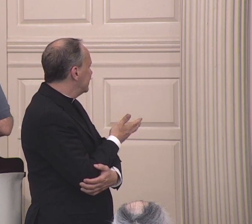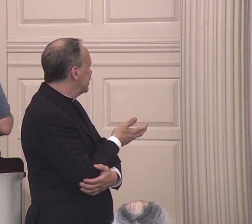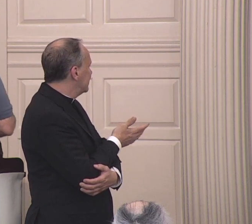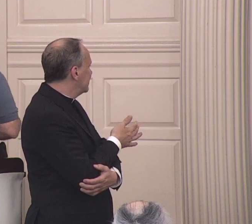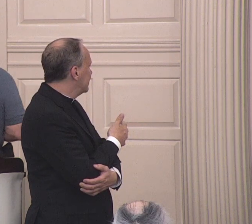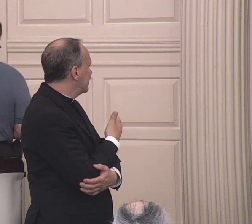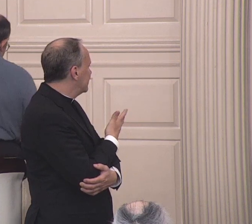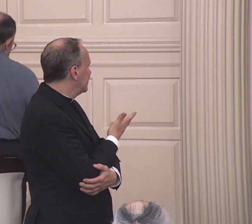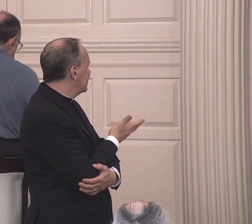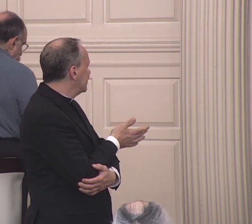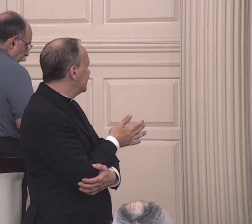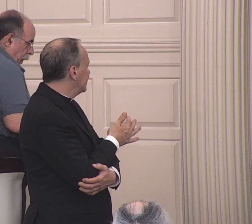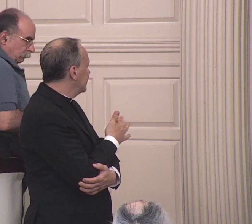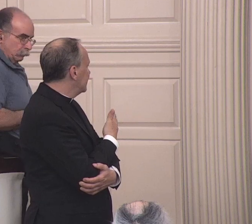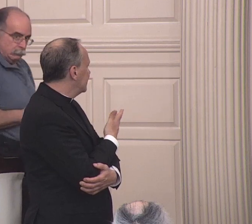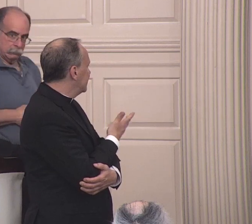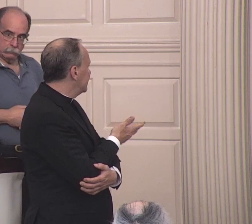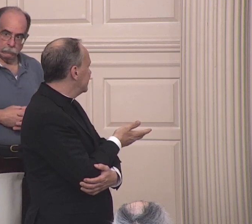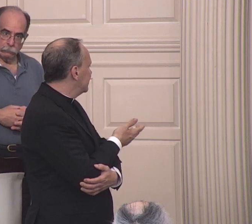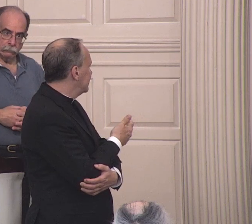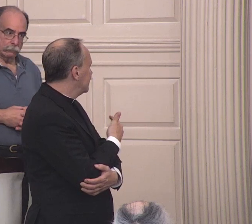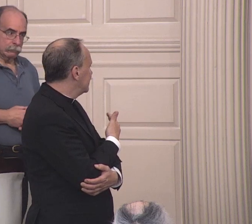cum